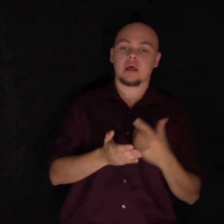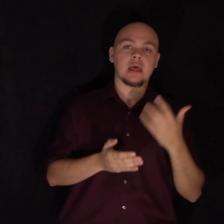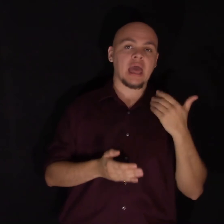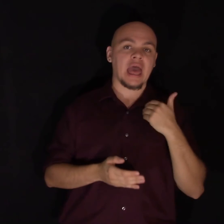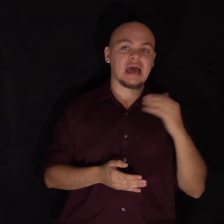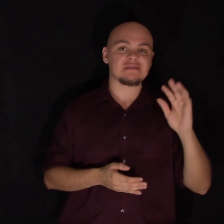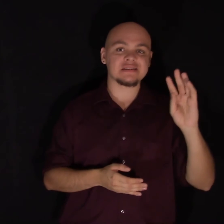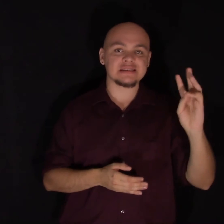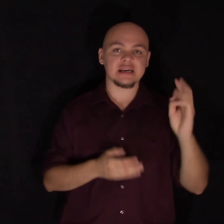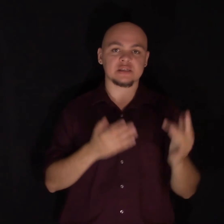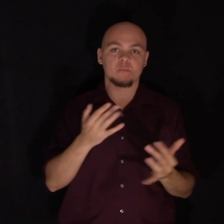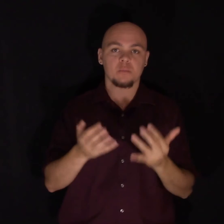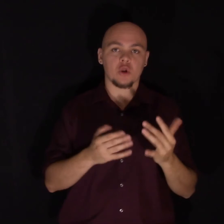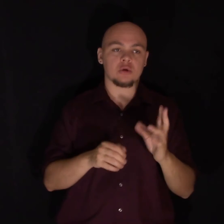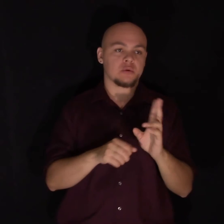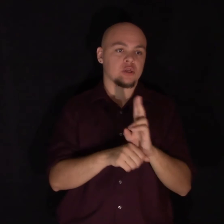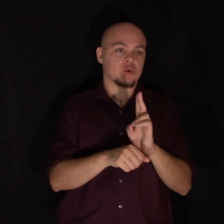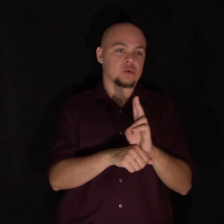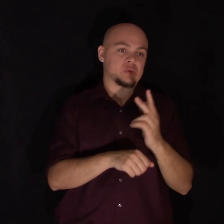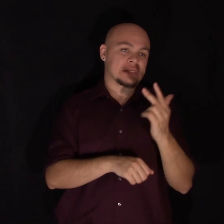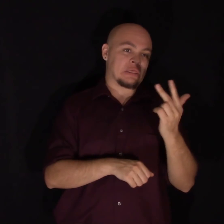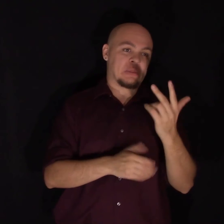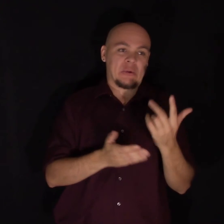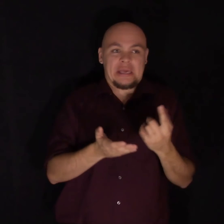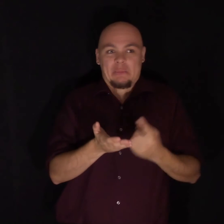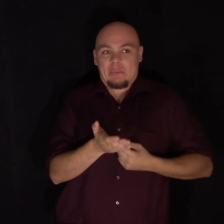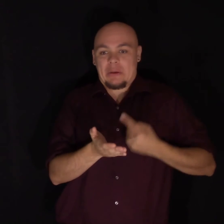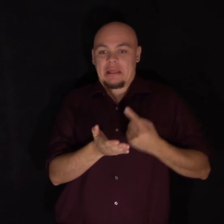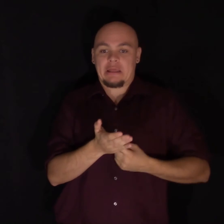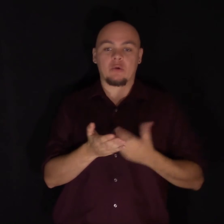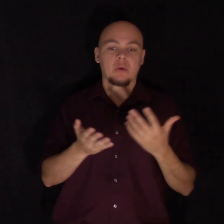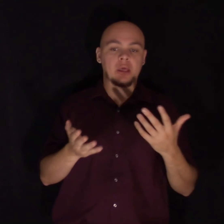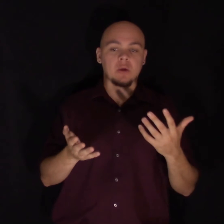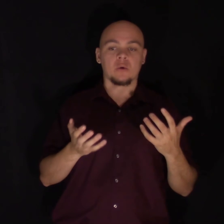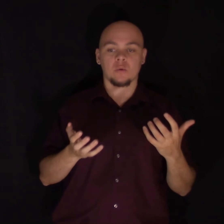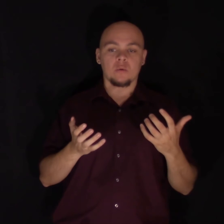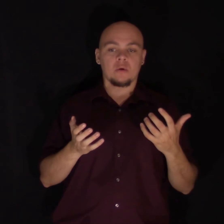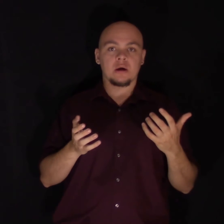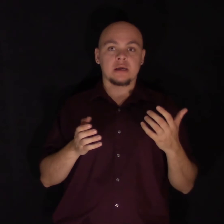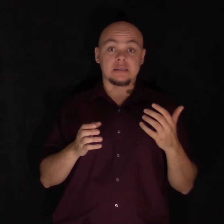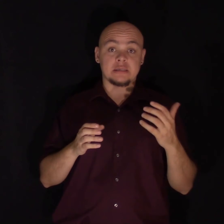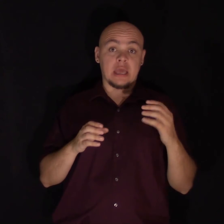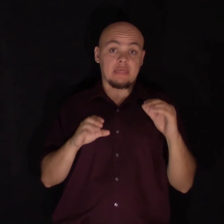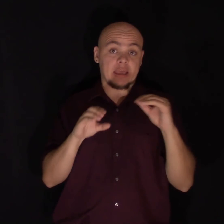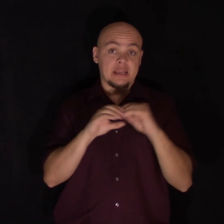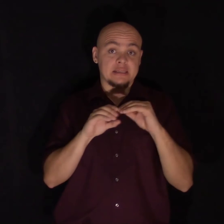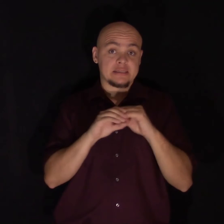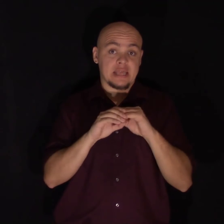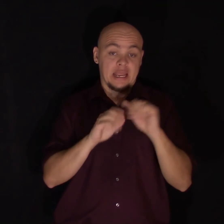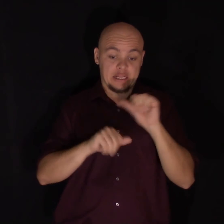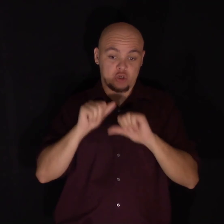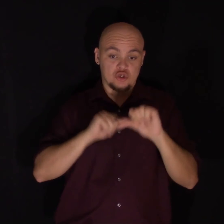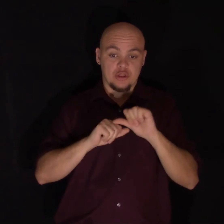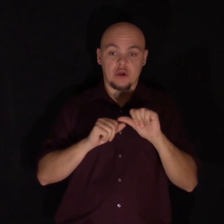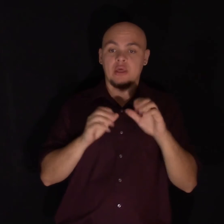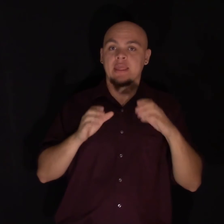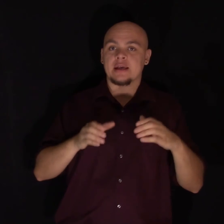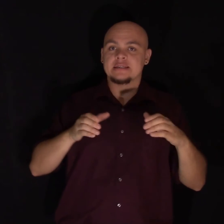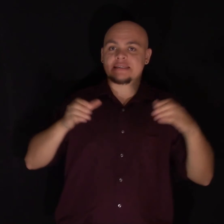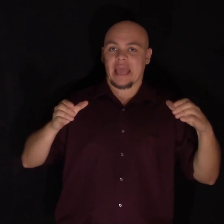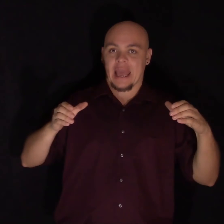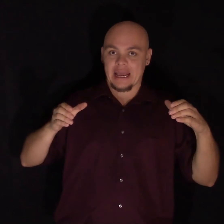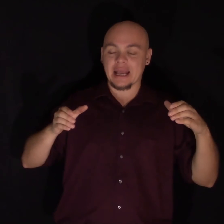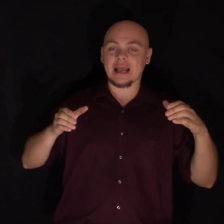6-burner stove when you rarely use 3? So we want things that nest, we want things that stack, and we want to